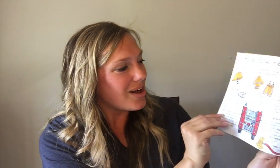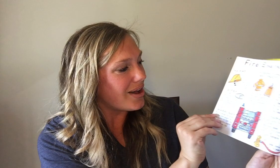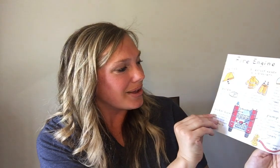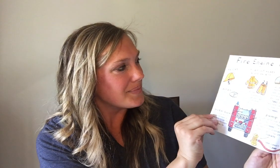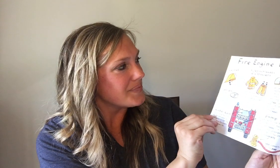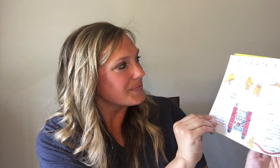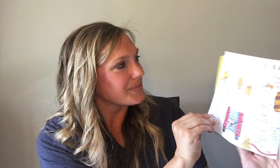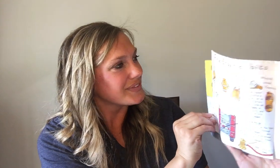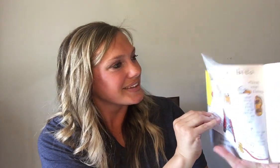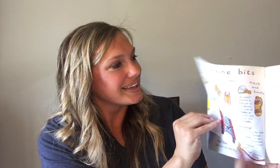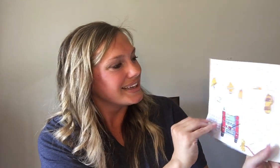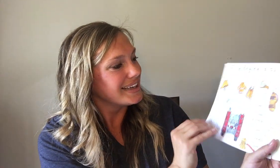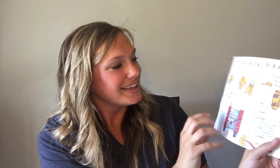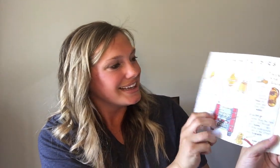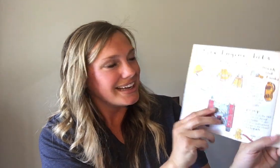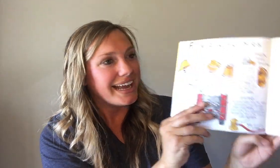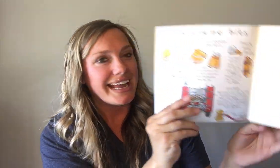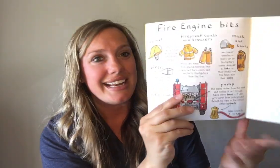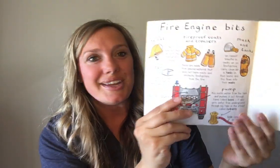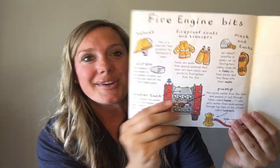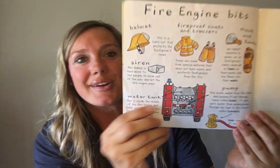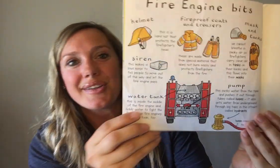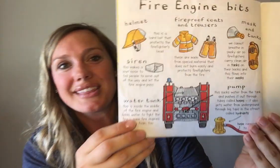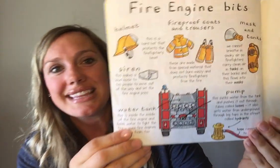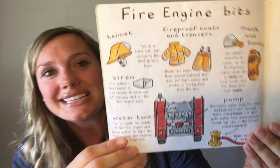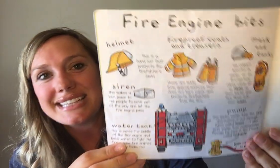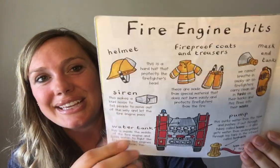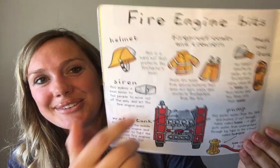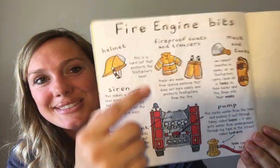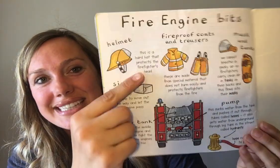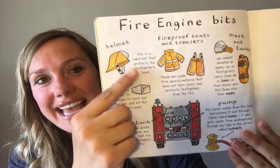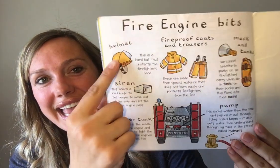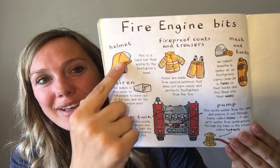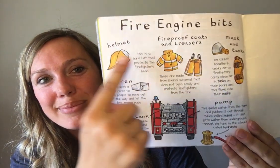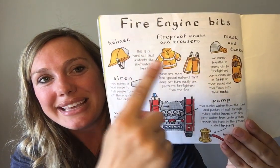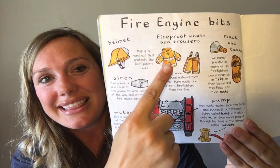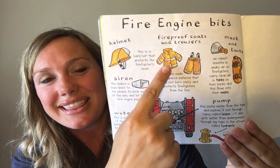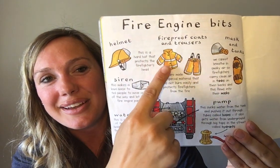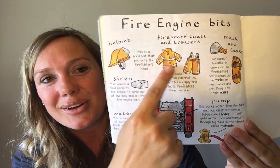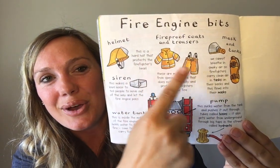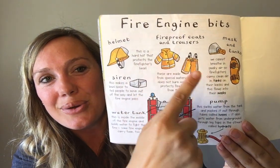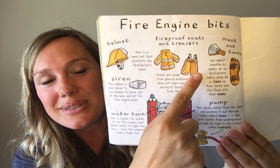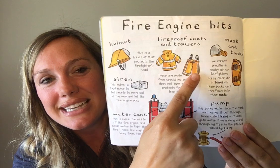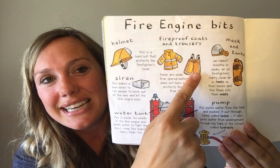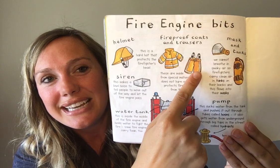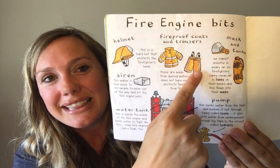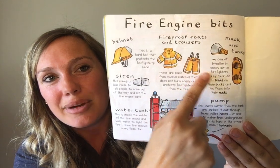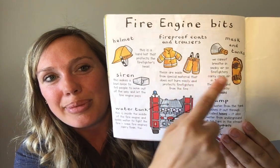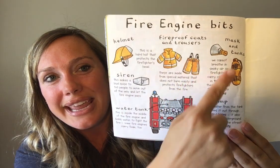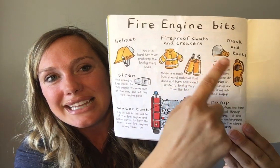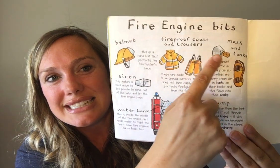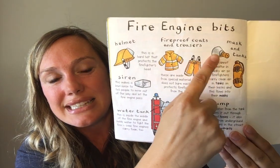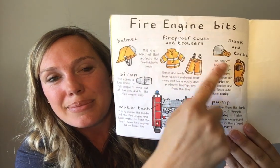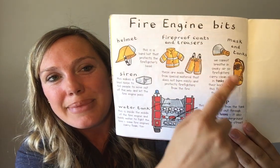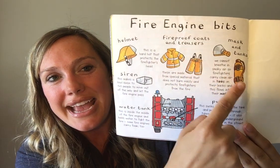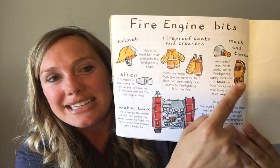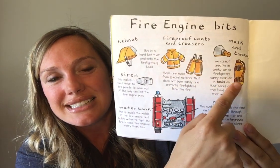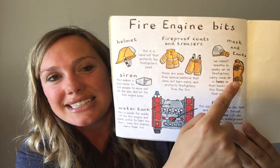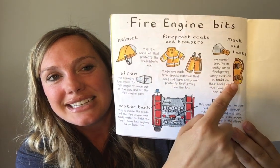call. And here are all the things they use: the helmet, their coat, their pants, the mask,